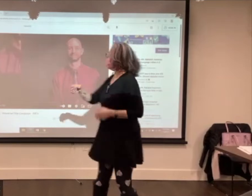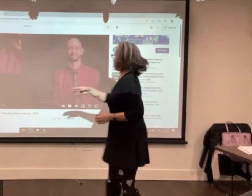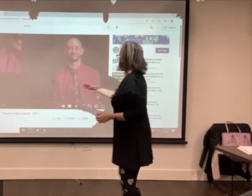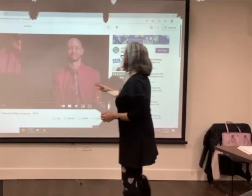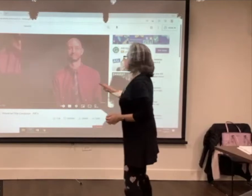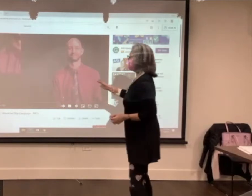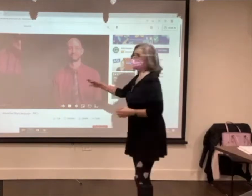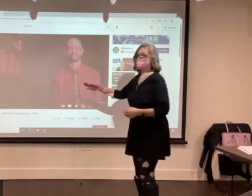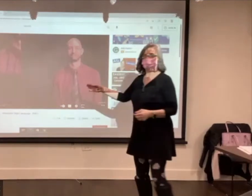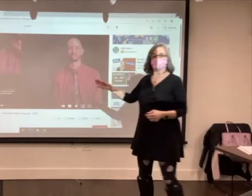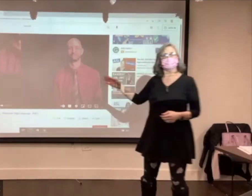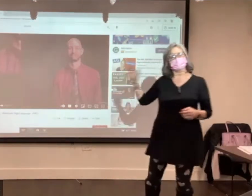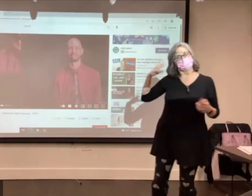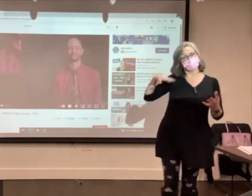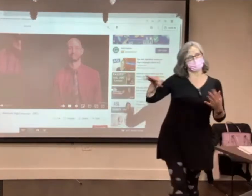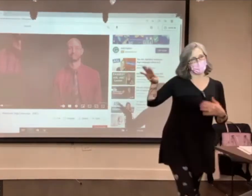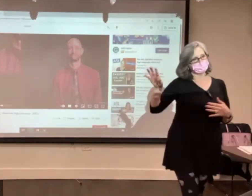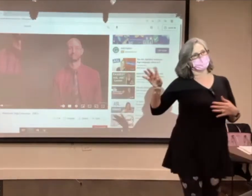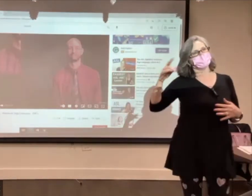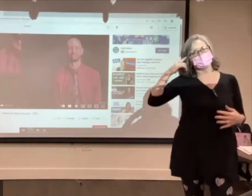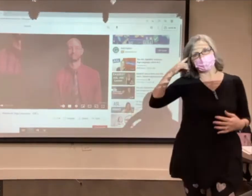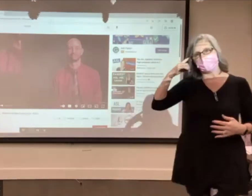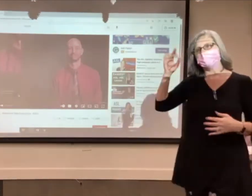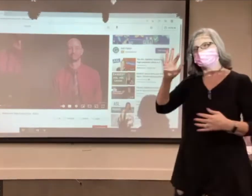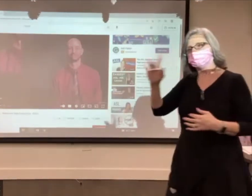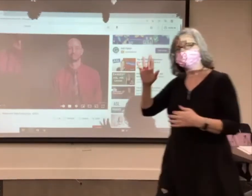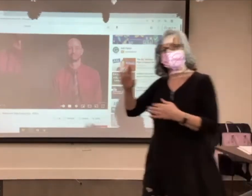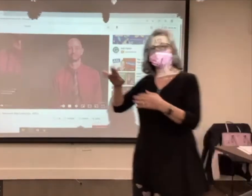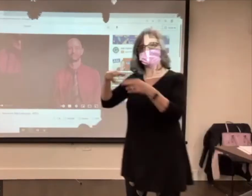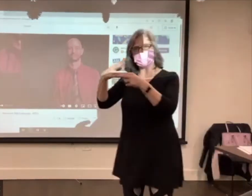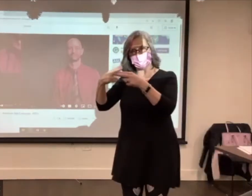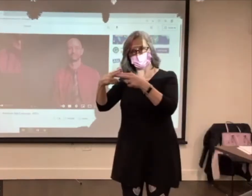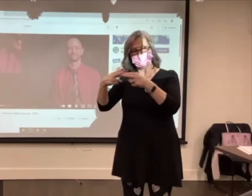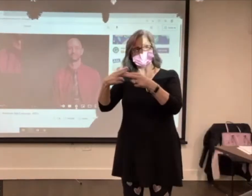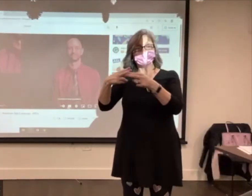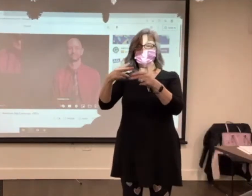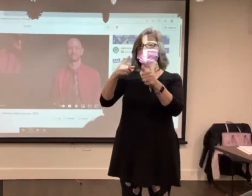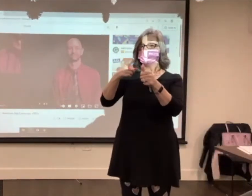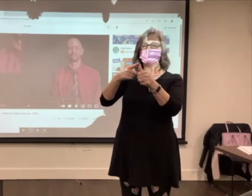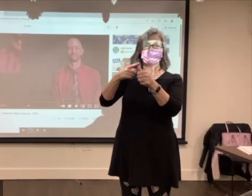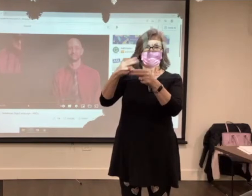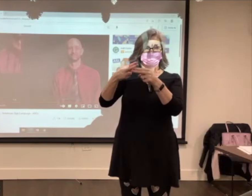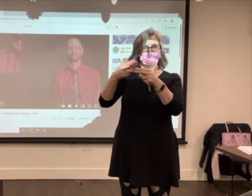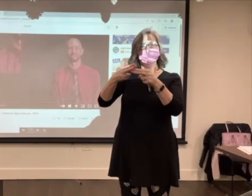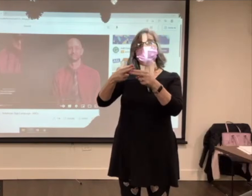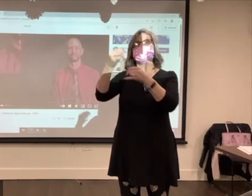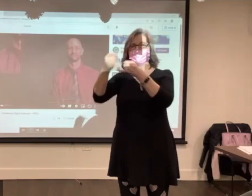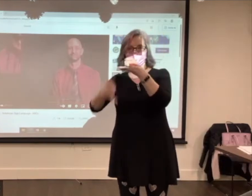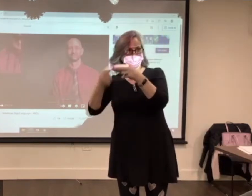we're going to hit play on this because now I'm going to have you watch it and think about how you're going to fingerspell your name, not just your first name, but your last